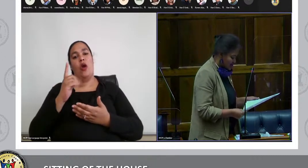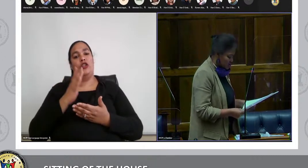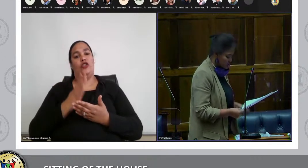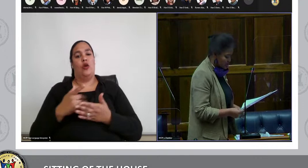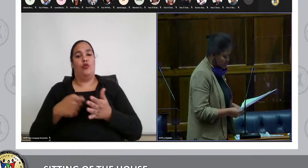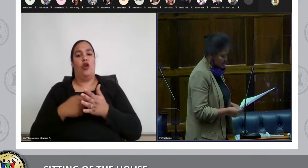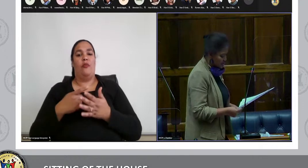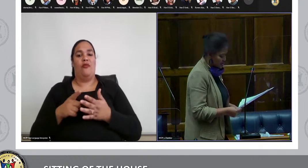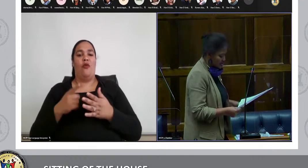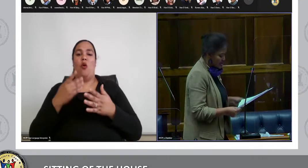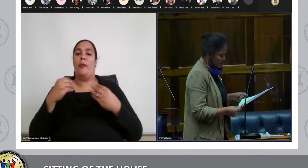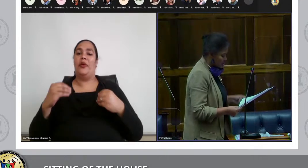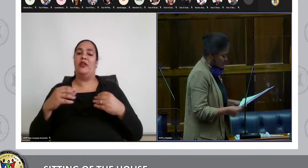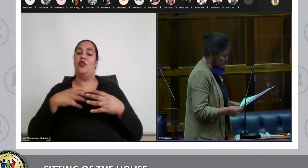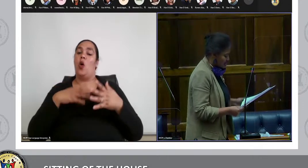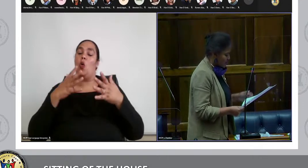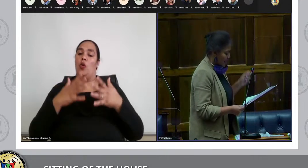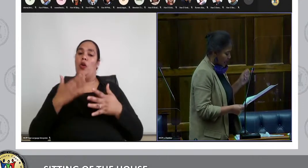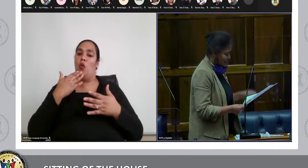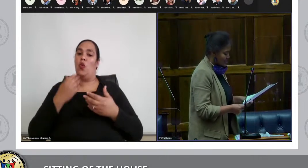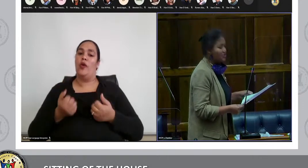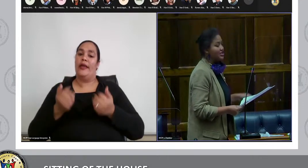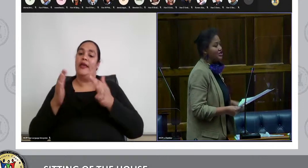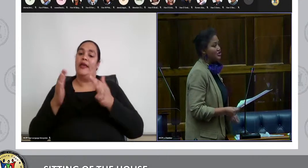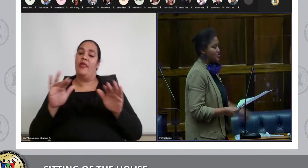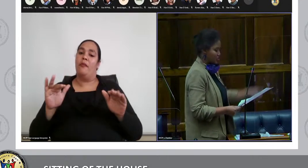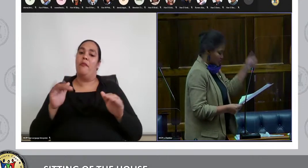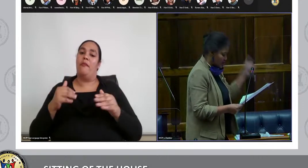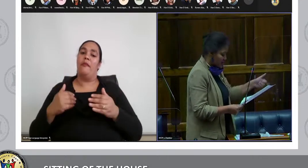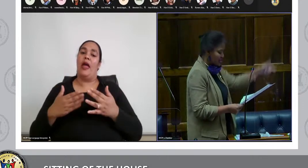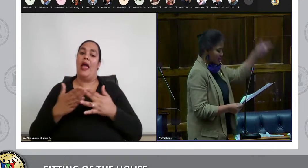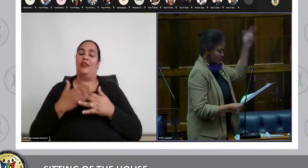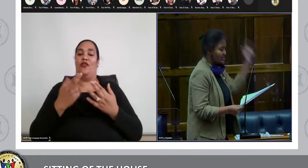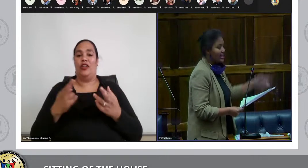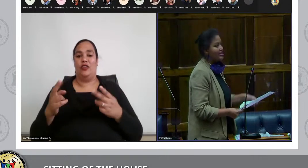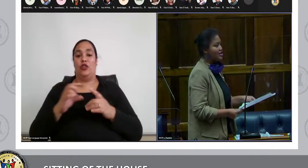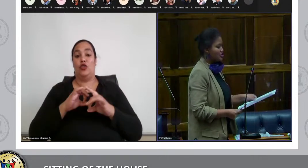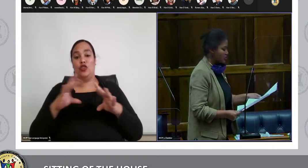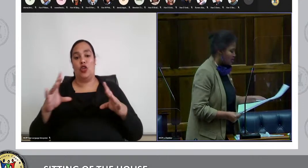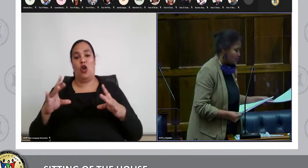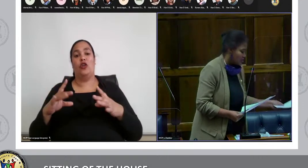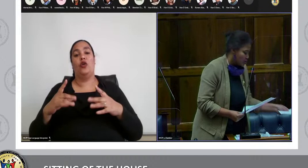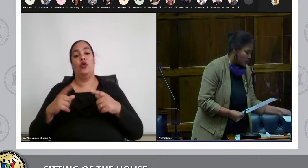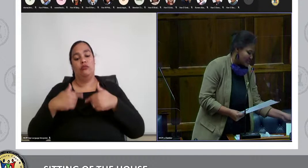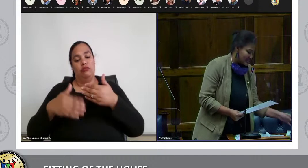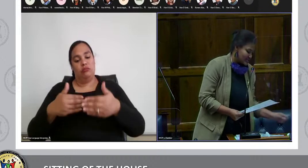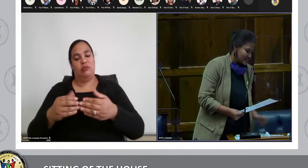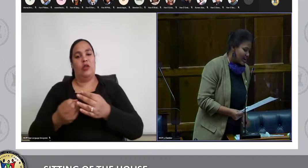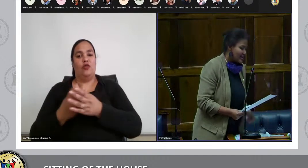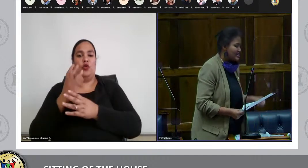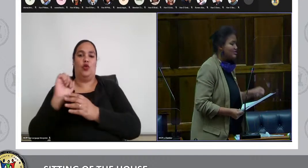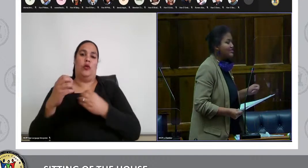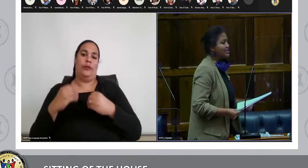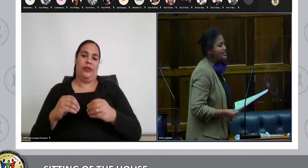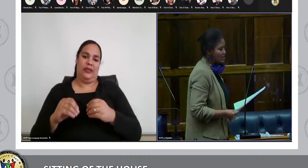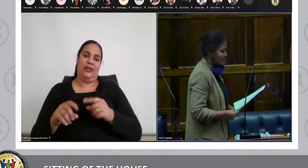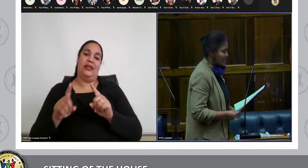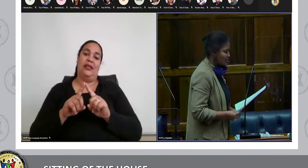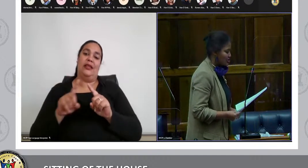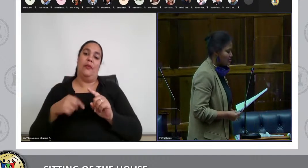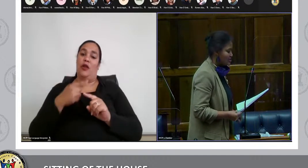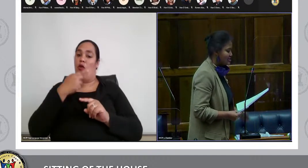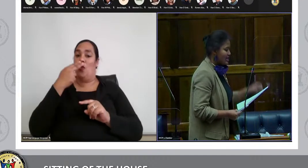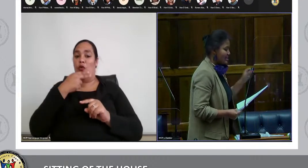existing and potential business owners, which gives them access to resources to start, to scale, to grow your business. And in terms of the red